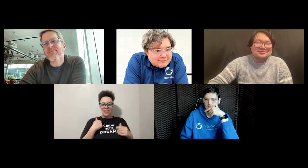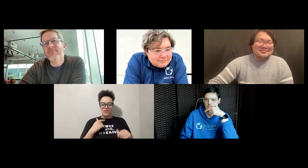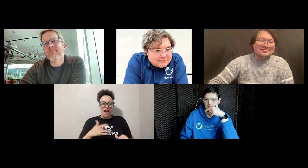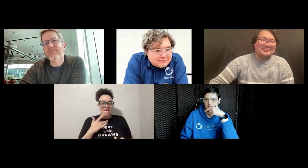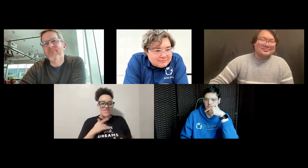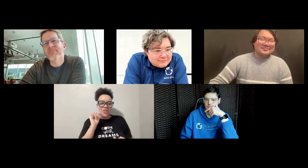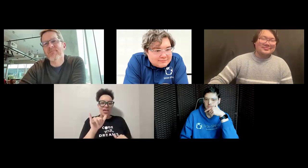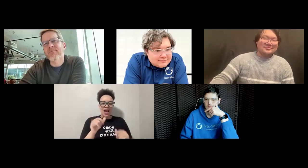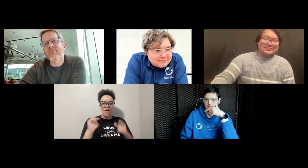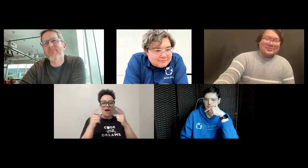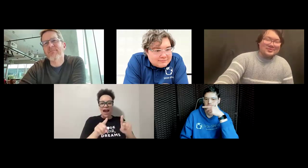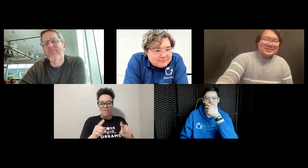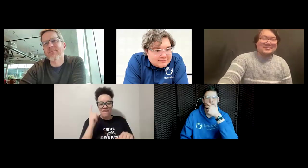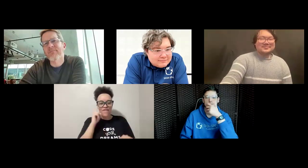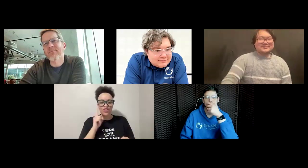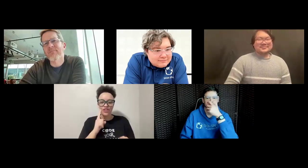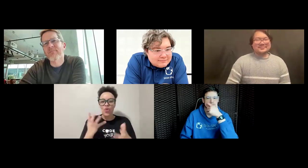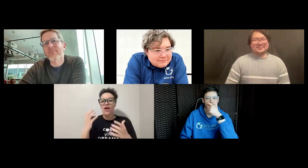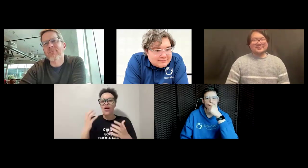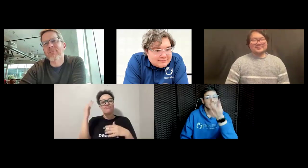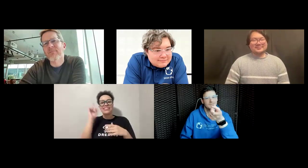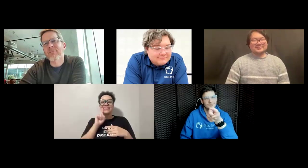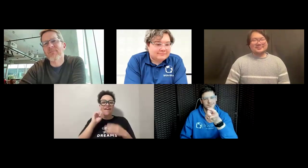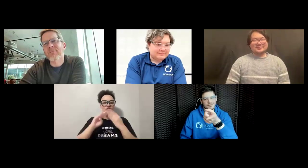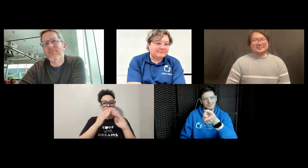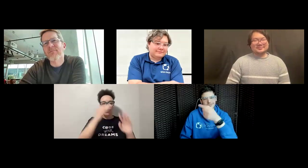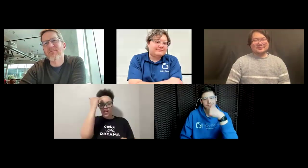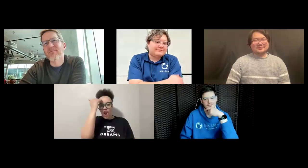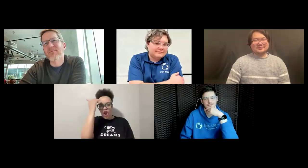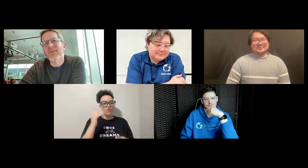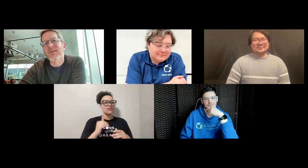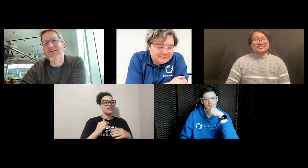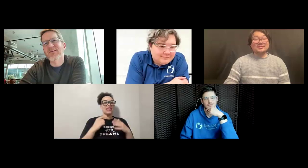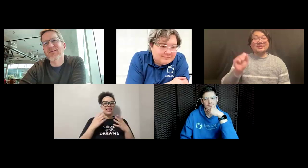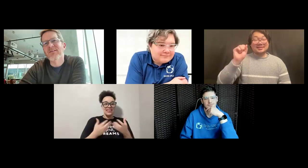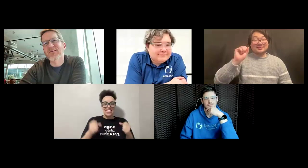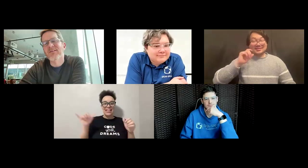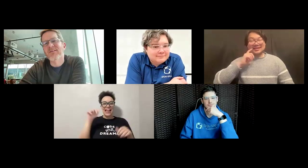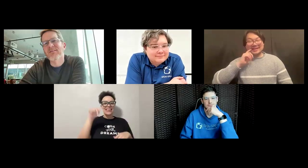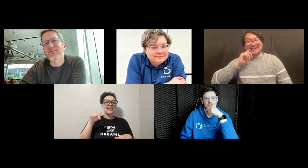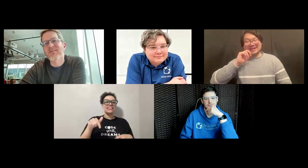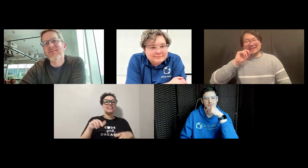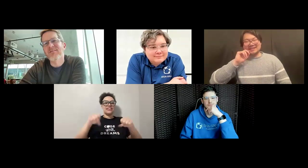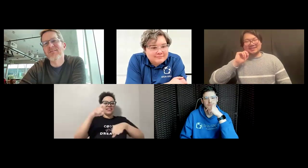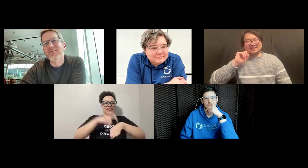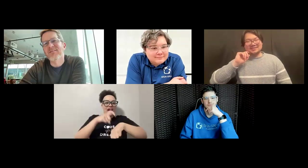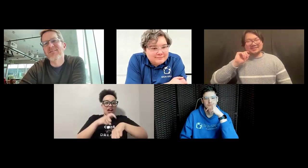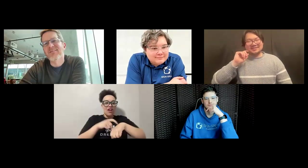up to fit kind of me and my language, I think that's kind of definitely something that within the knowledge